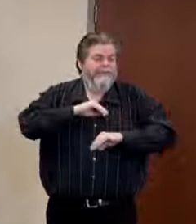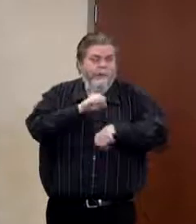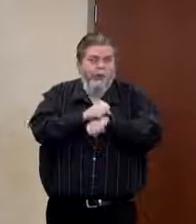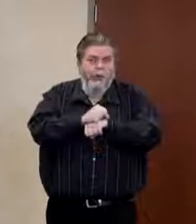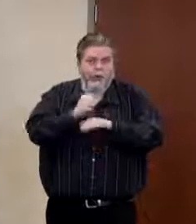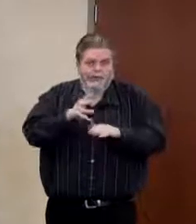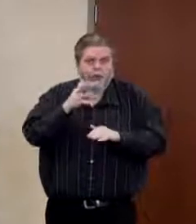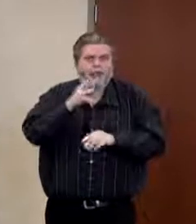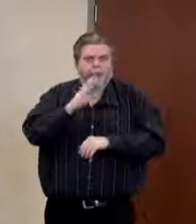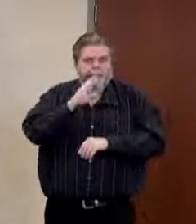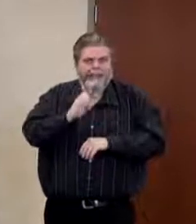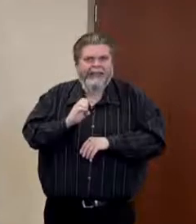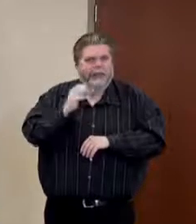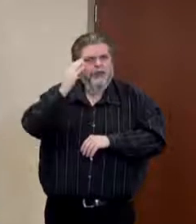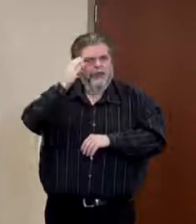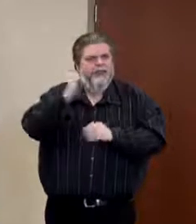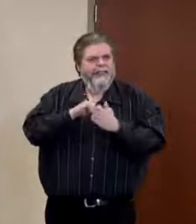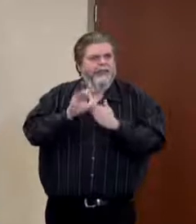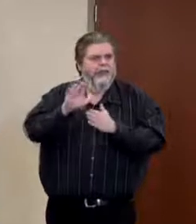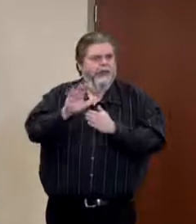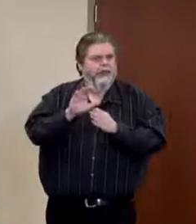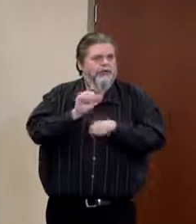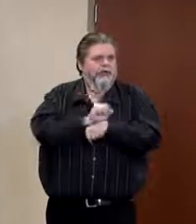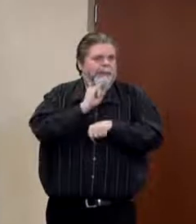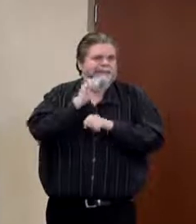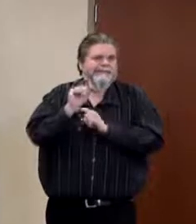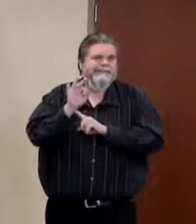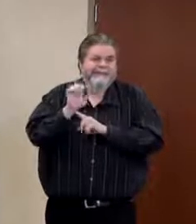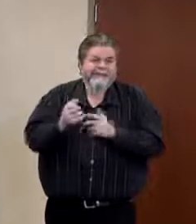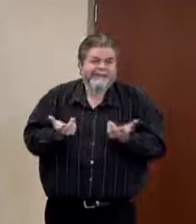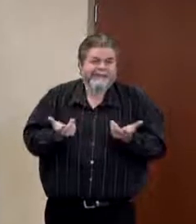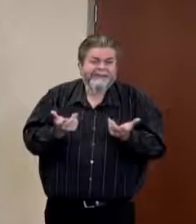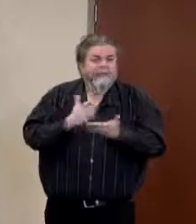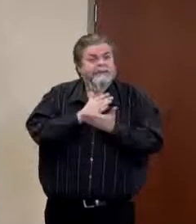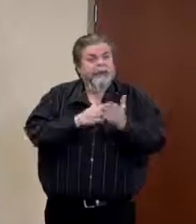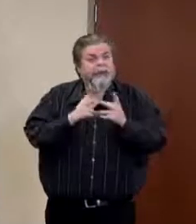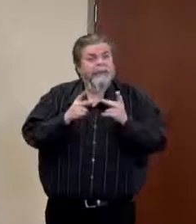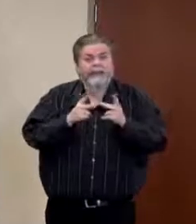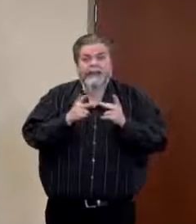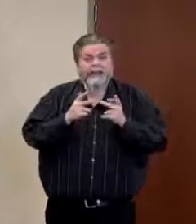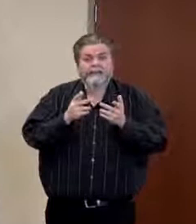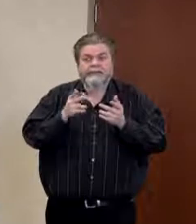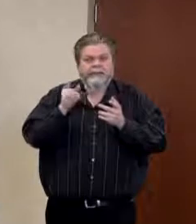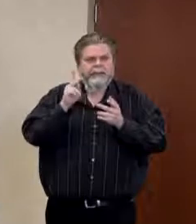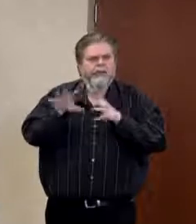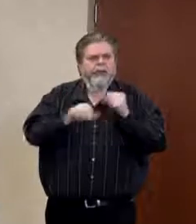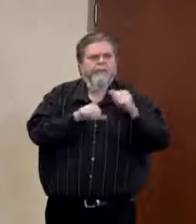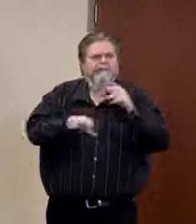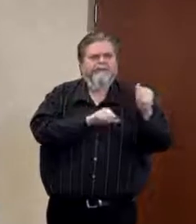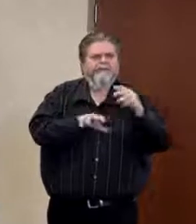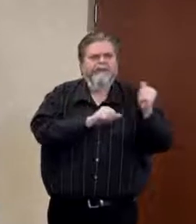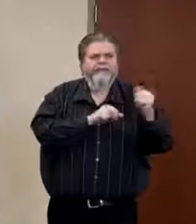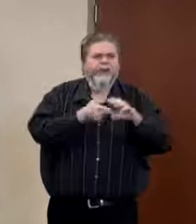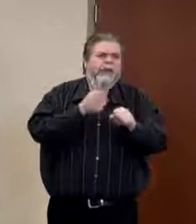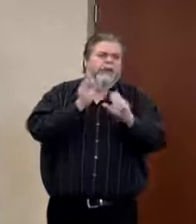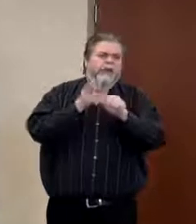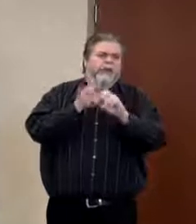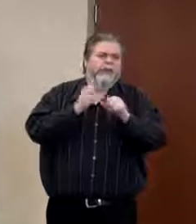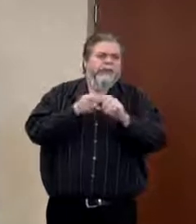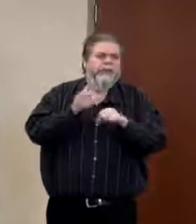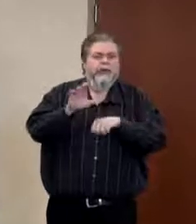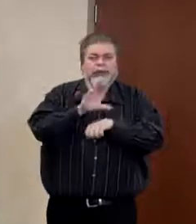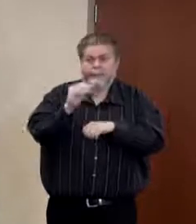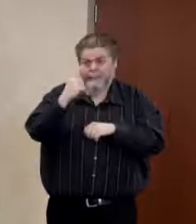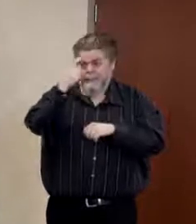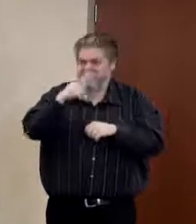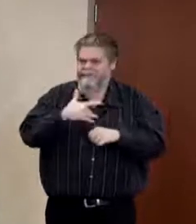employees will be from a job satisfaction standpoint. I know of some employees who are leaving companies because they don't feel safe anymore. They're quitting. They're going someplace else.